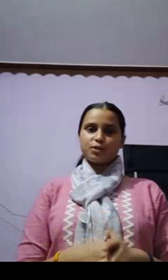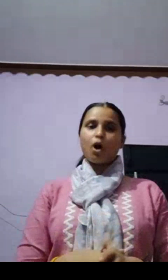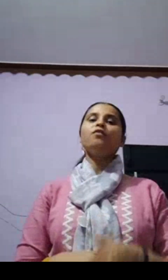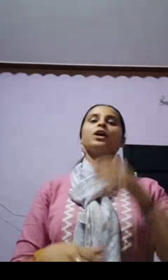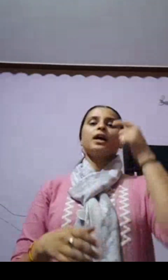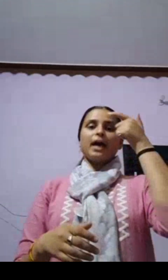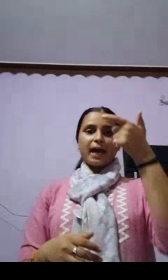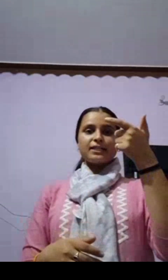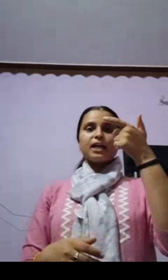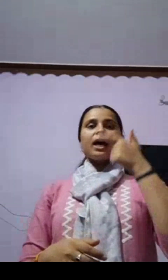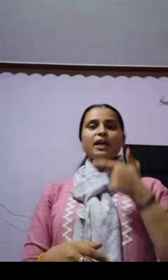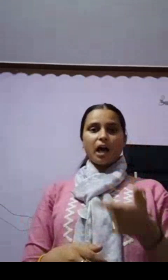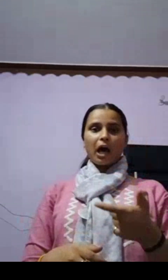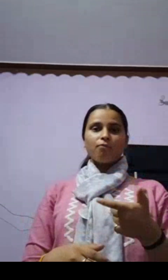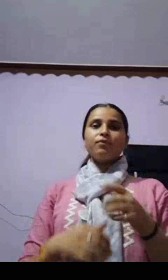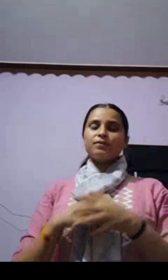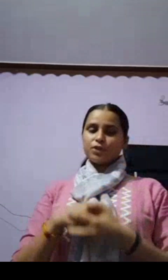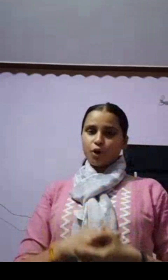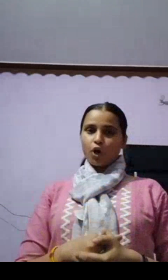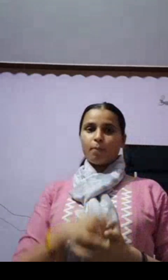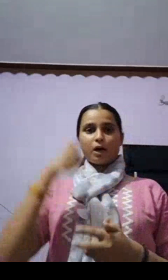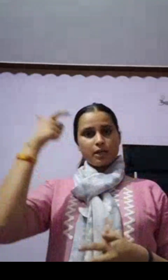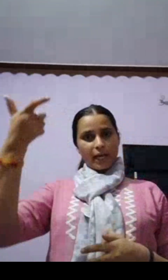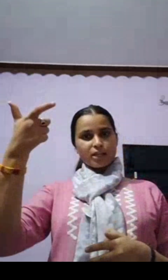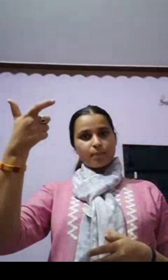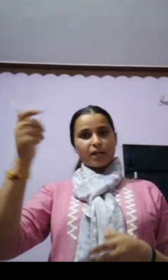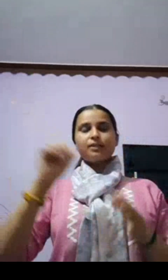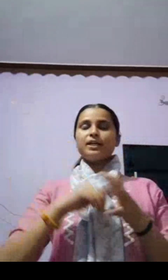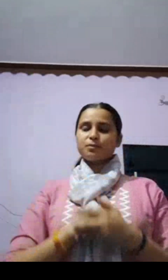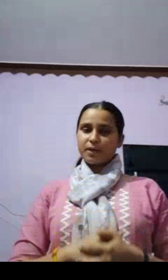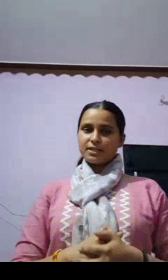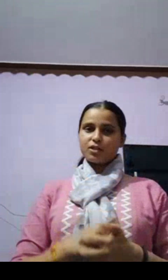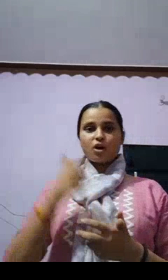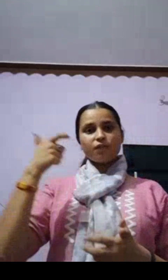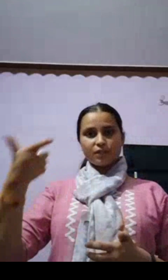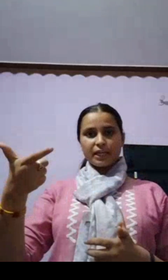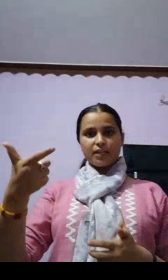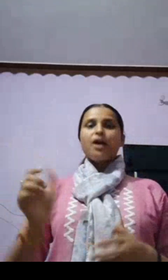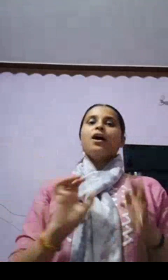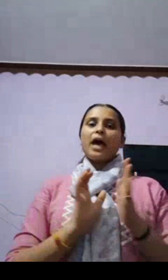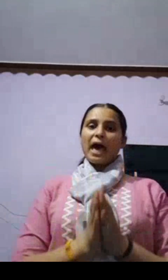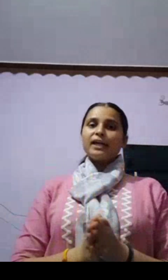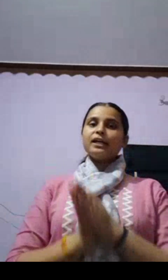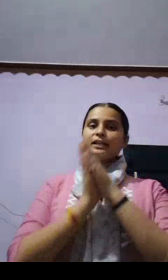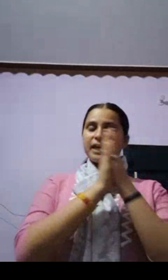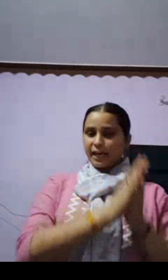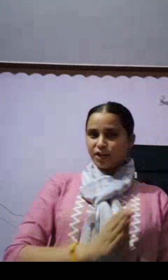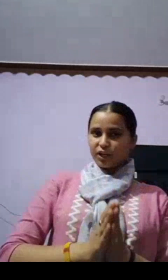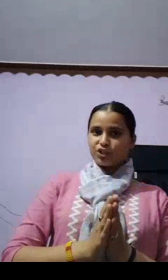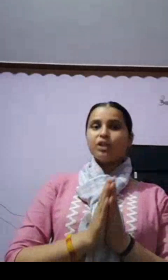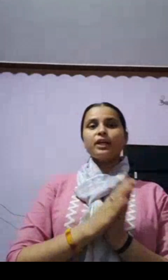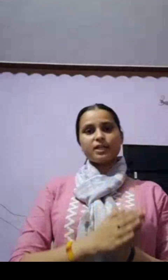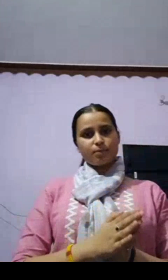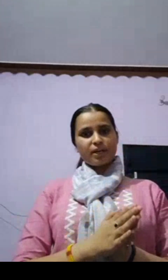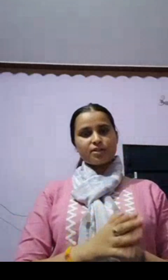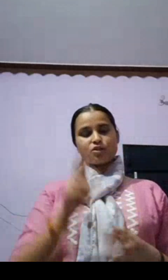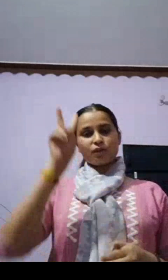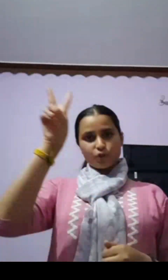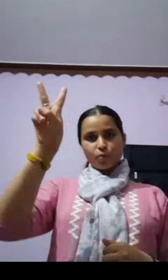of head and arm. When we talk about light part, there is a presence of tail. And in the head region, there is presence of two